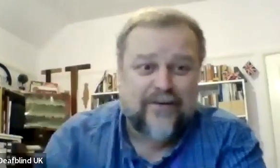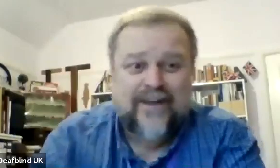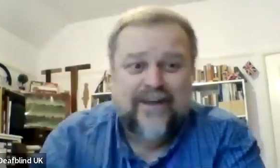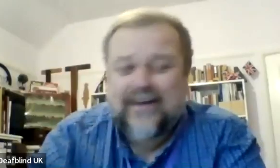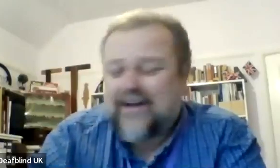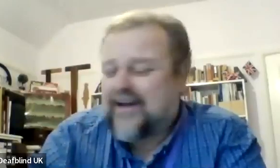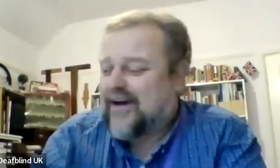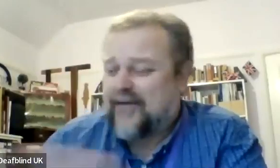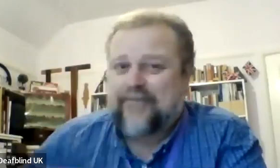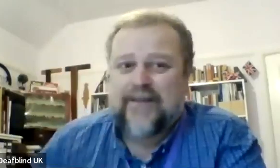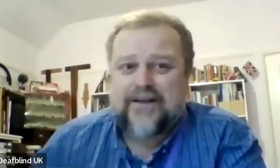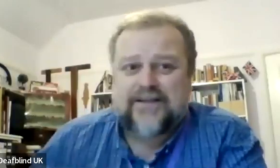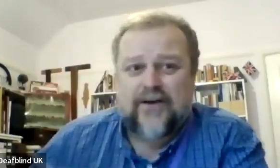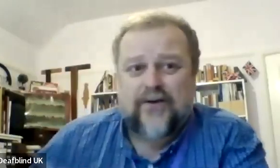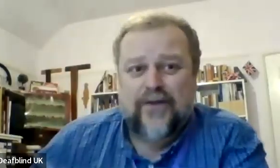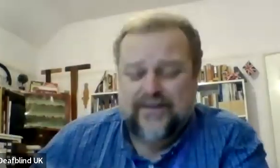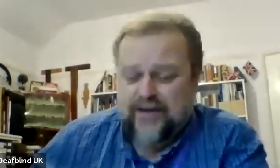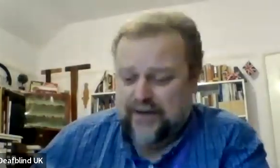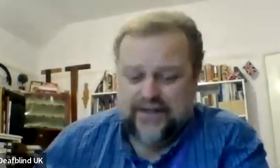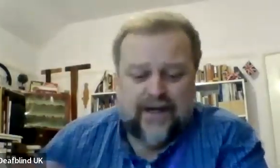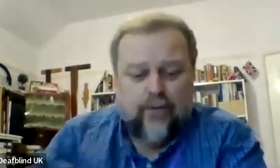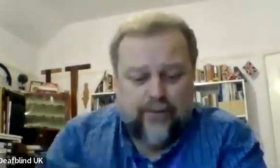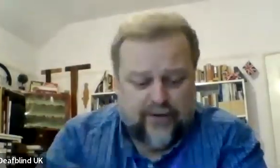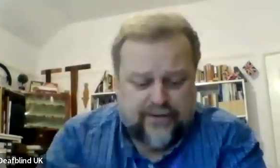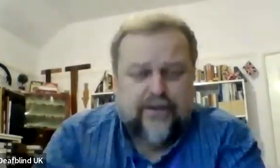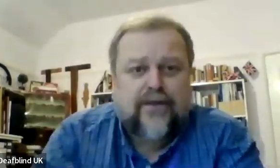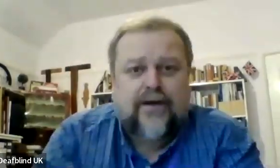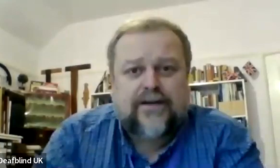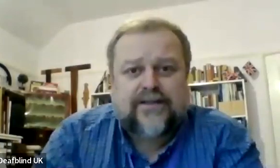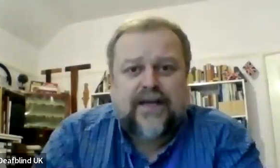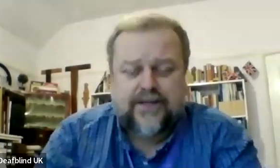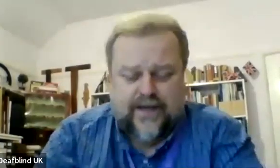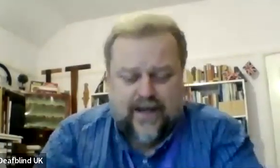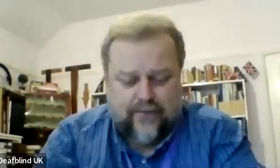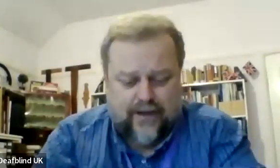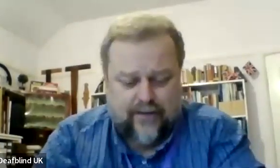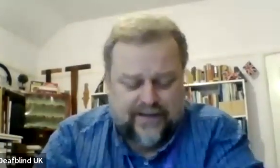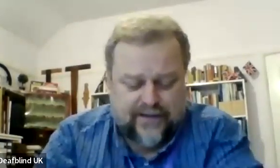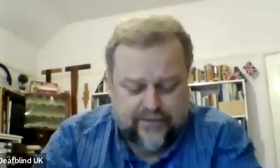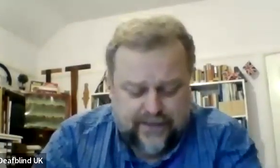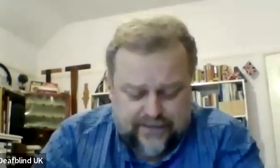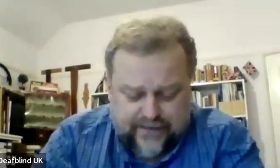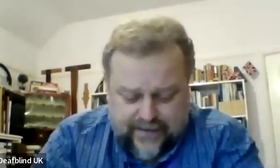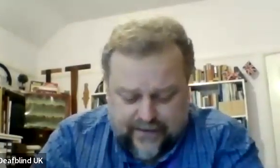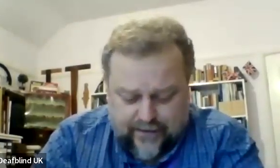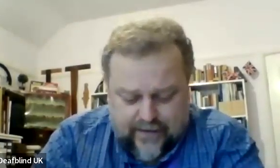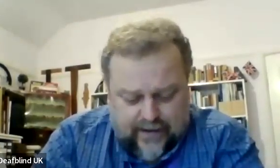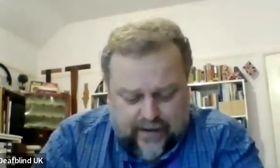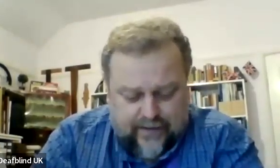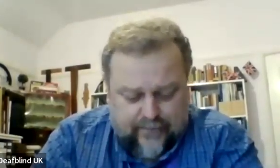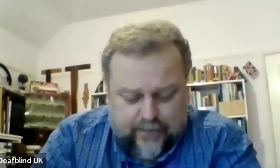by the way. So thanks very much. We'll move on to the third section now, which Andrew's going to lead